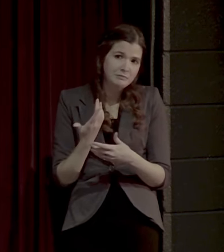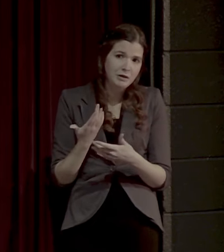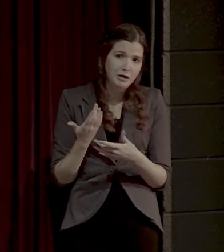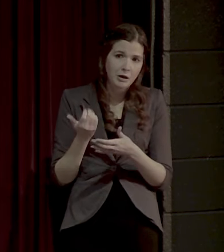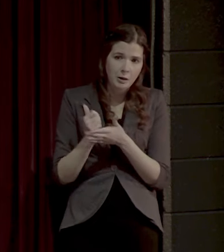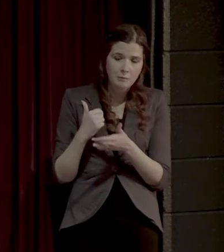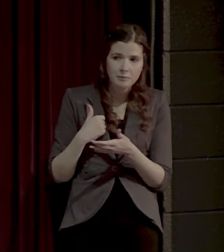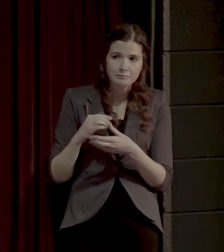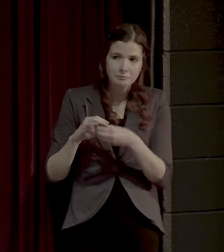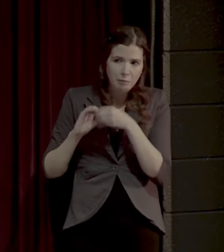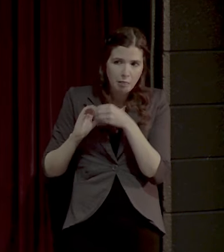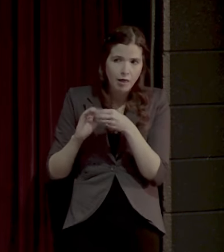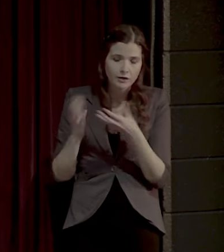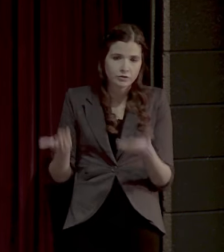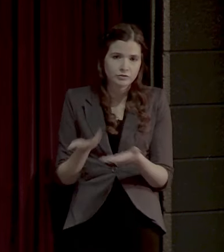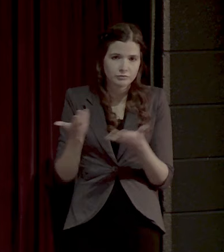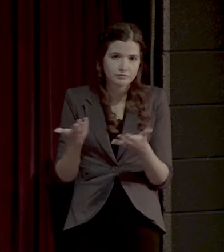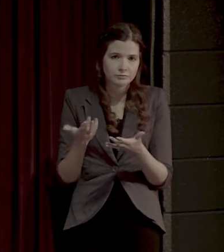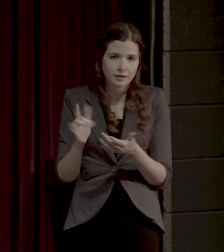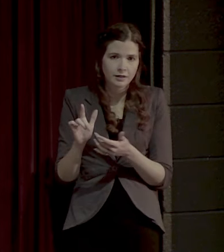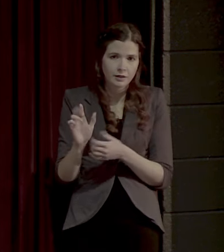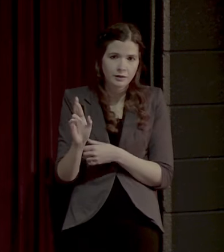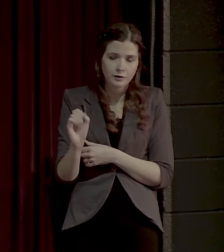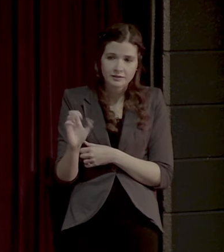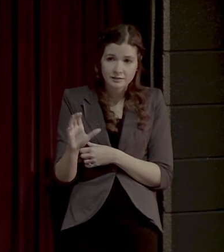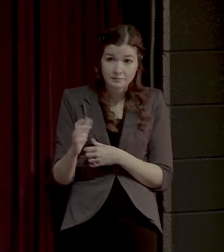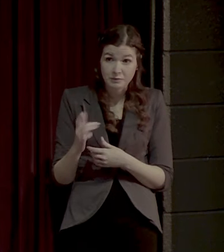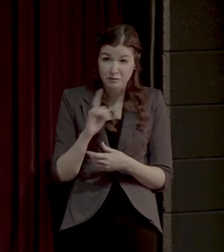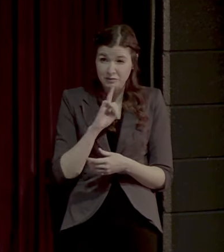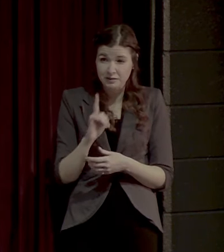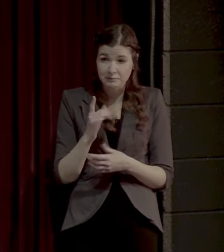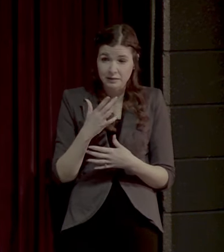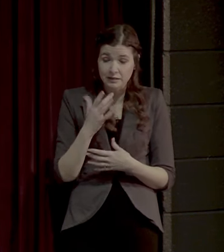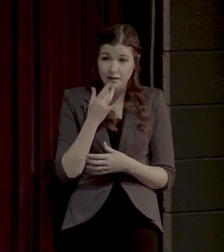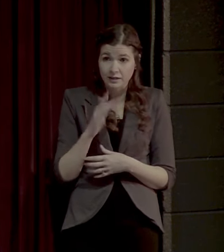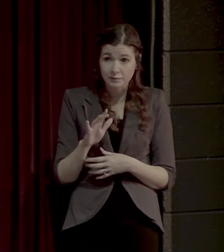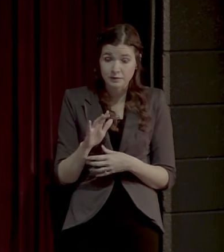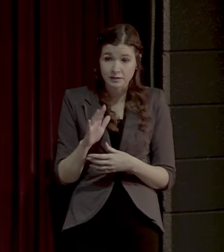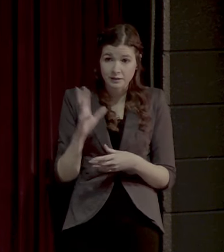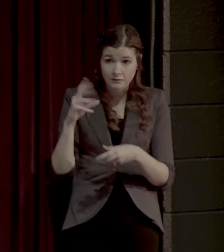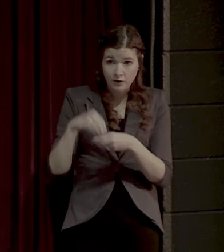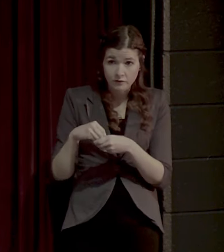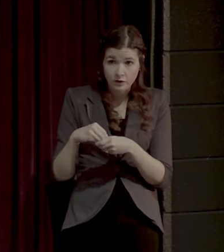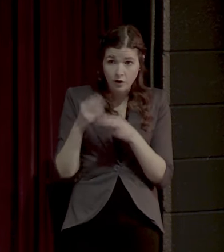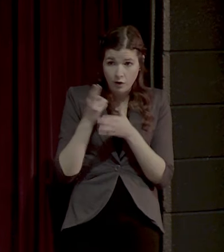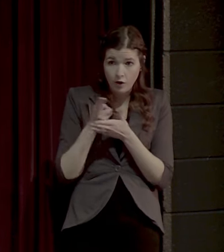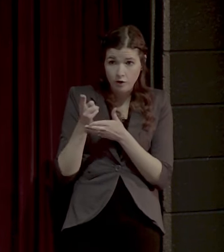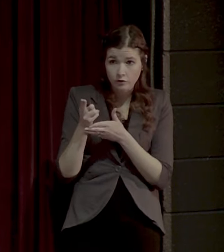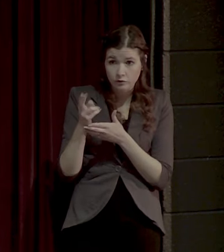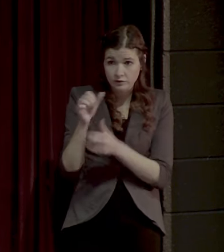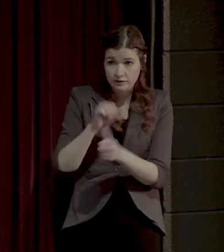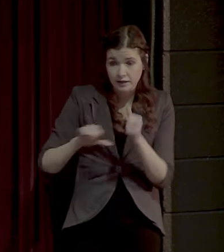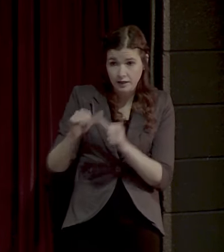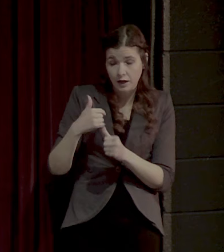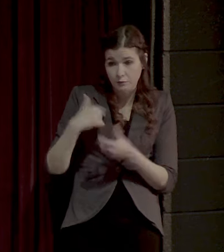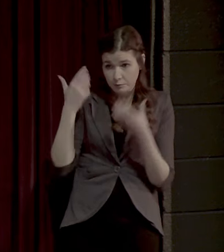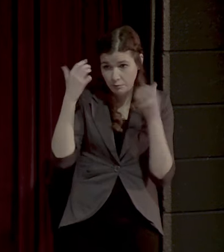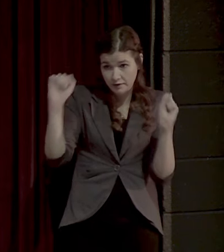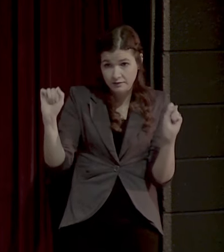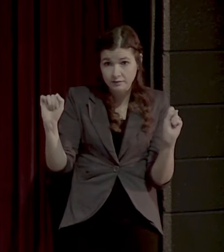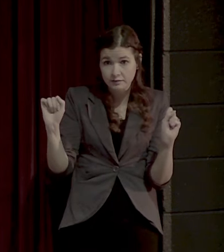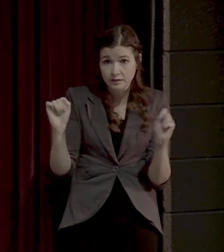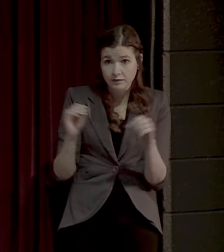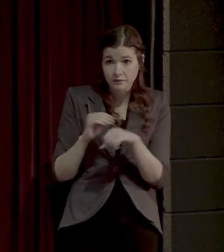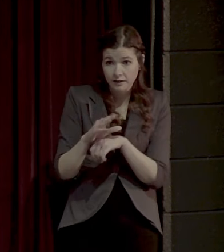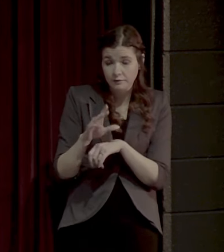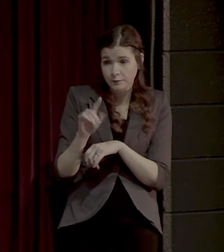Region. I was also fortunate enough to be involved with the on-campus Honor Society Fire Theatre Kappa as the president, which was advised by